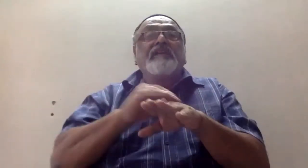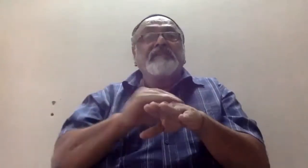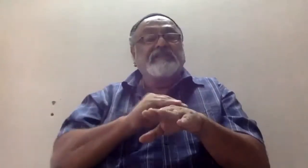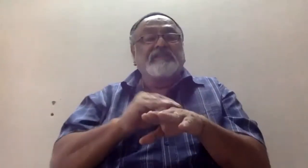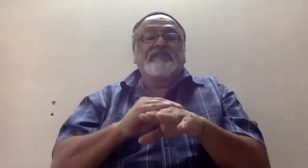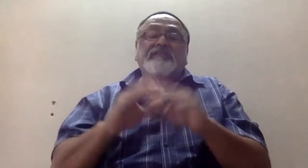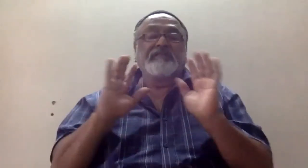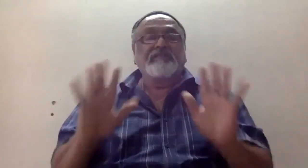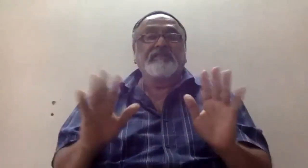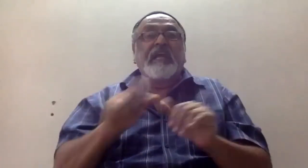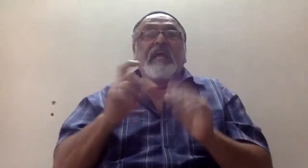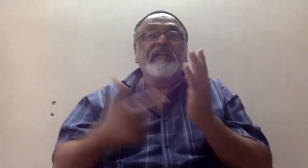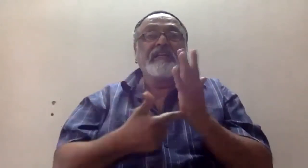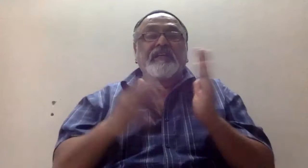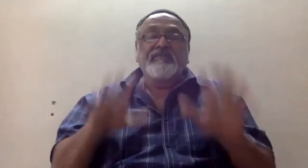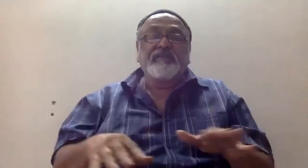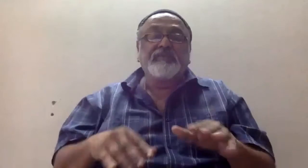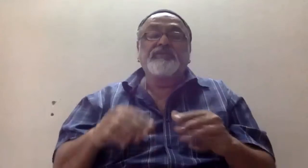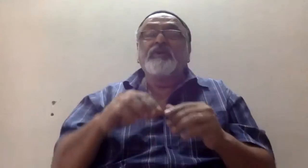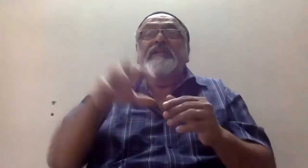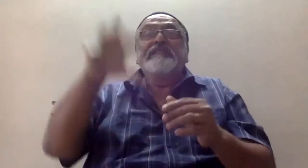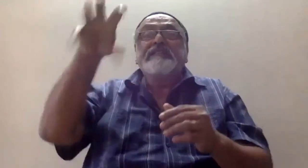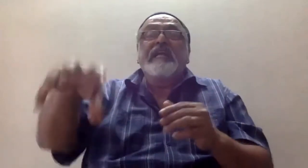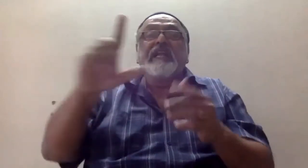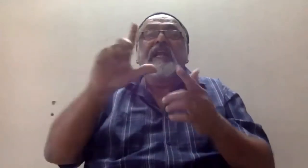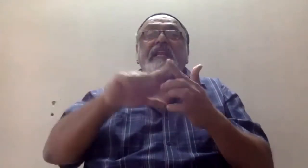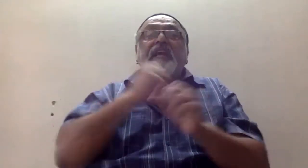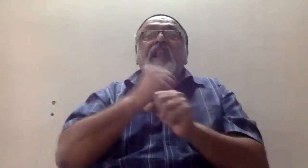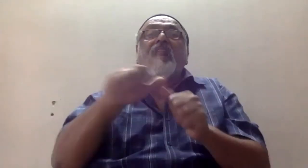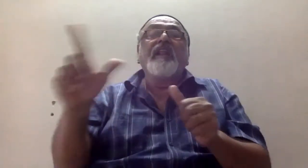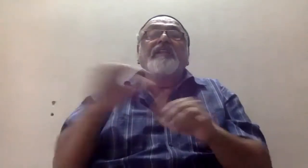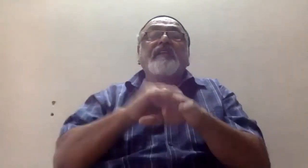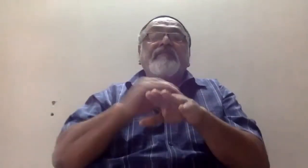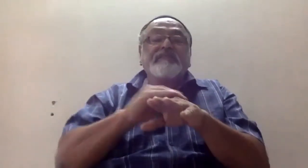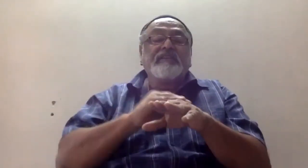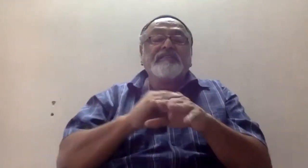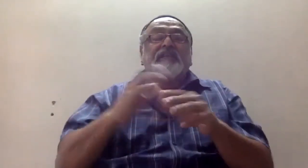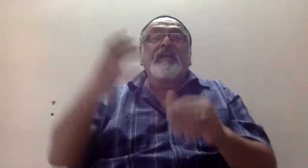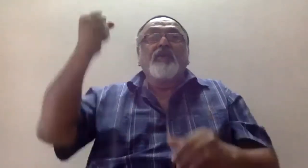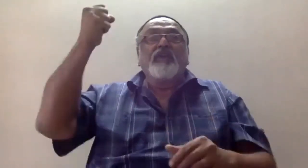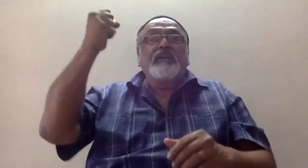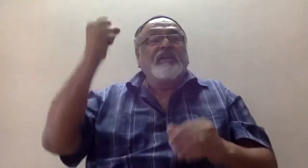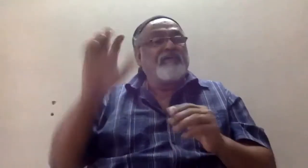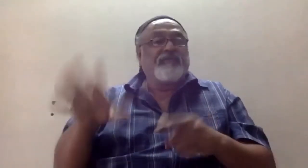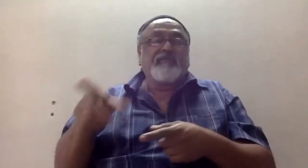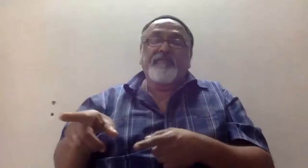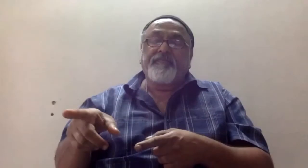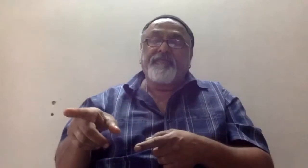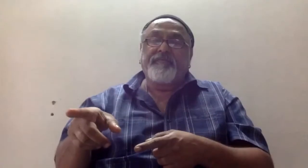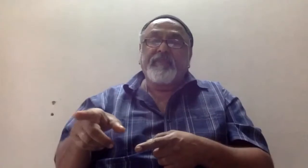and the state legal services authorities, so these are constituted under the Legal Services Authorities Act of 1987.